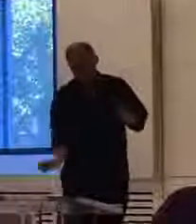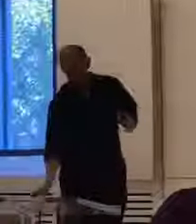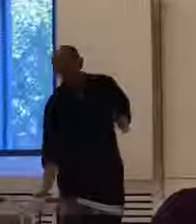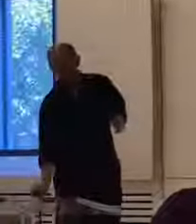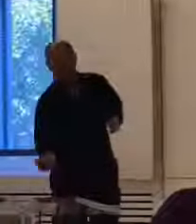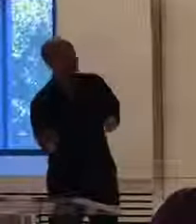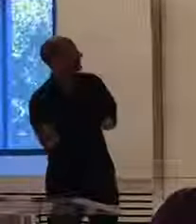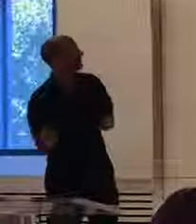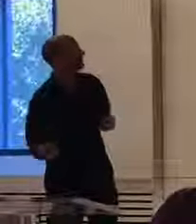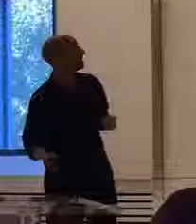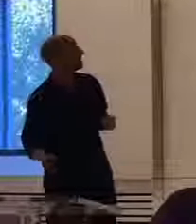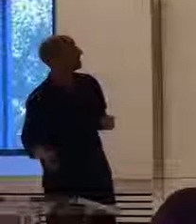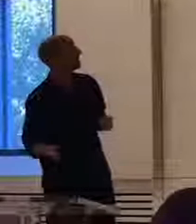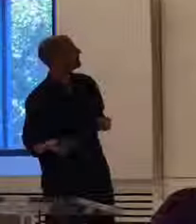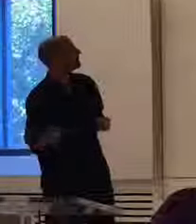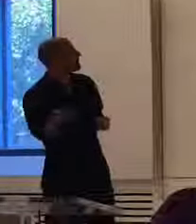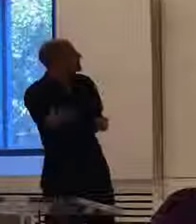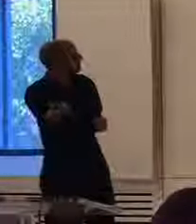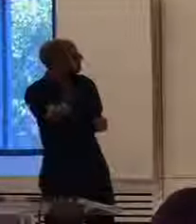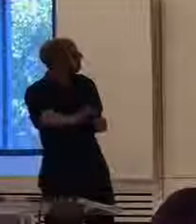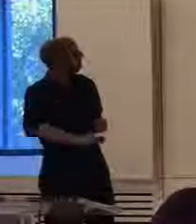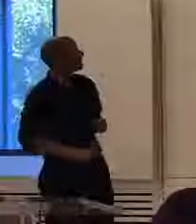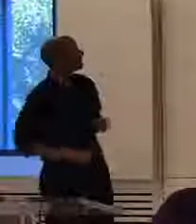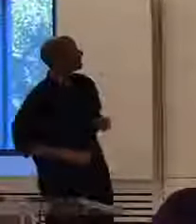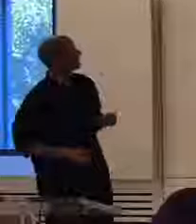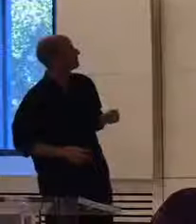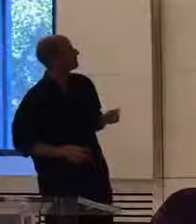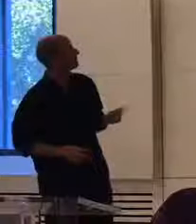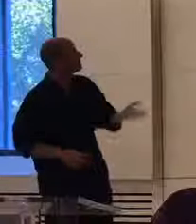So really, it means